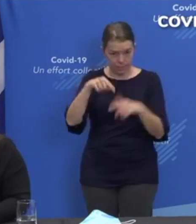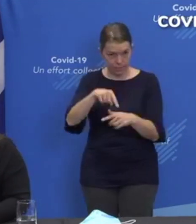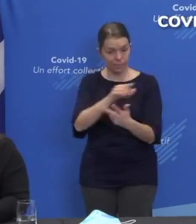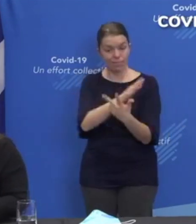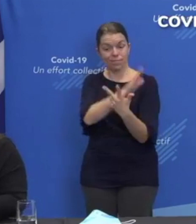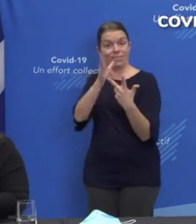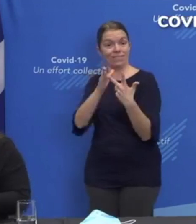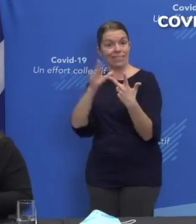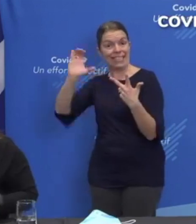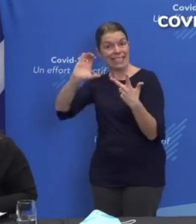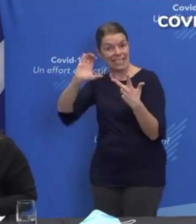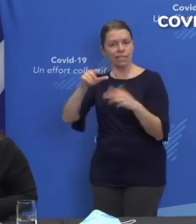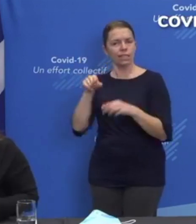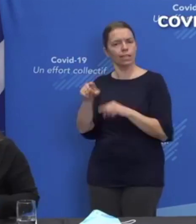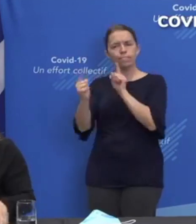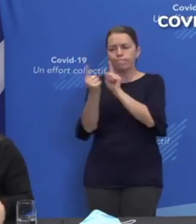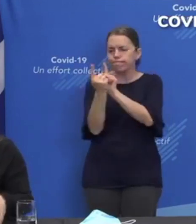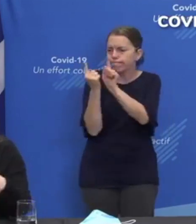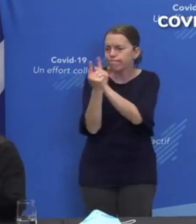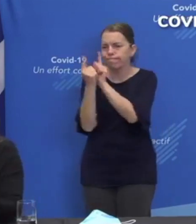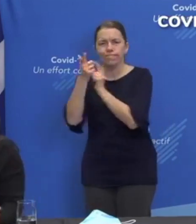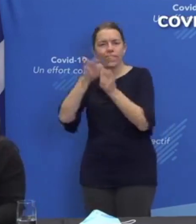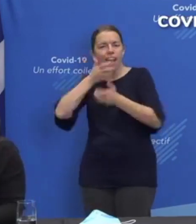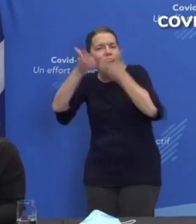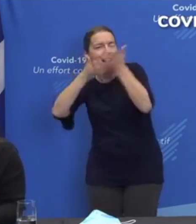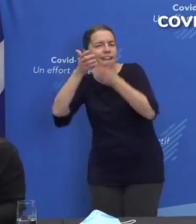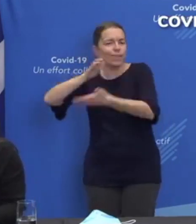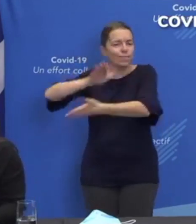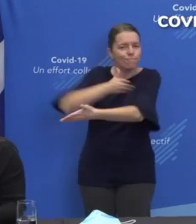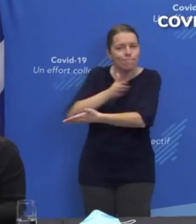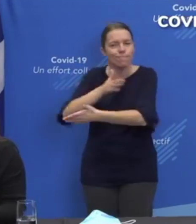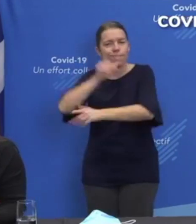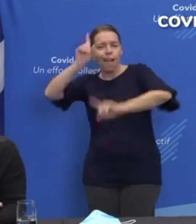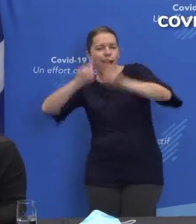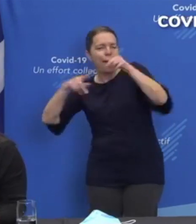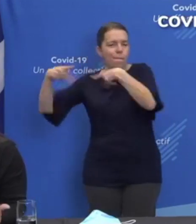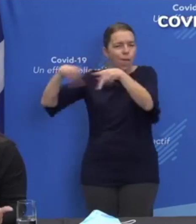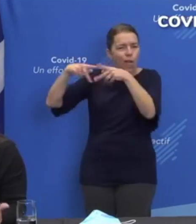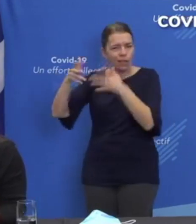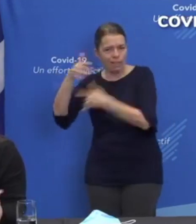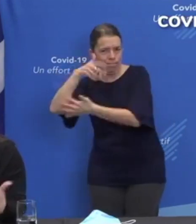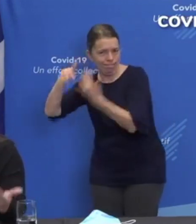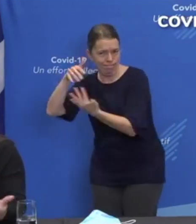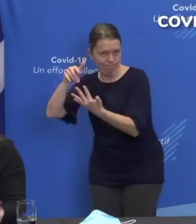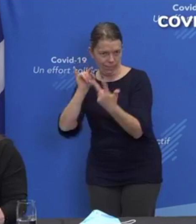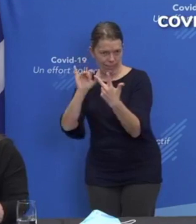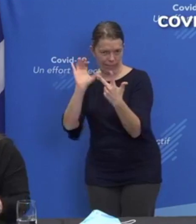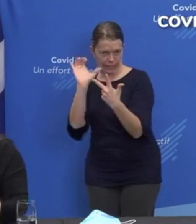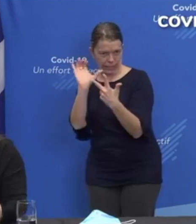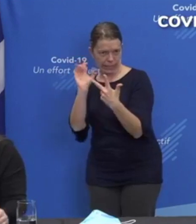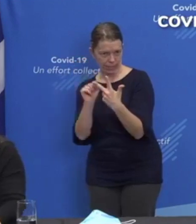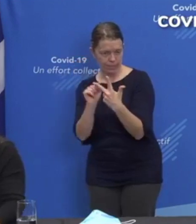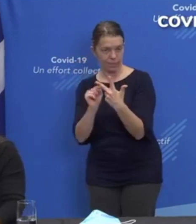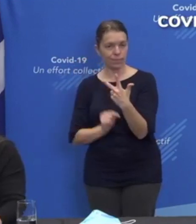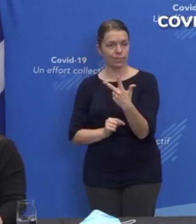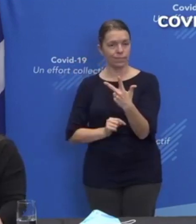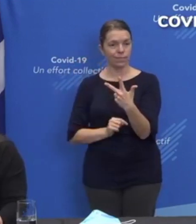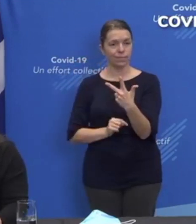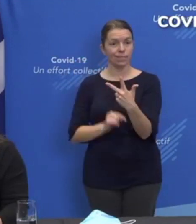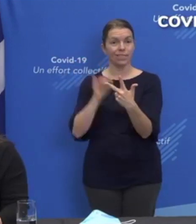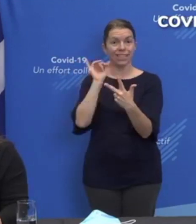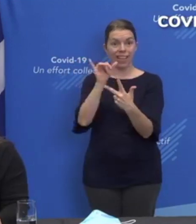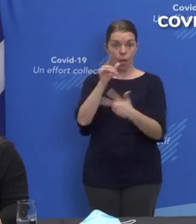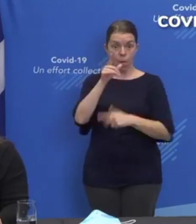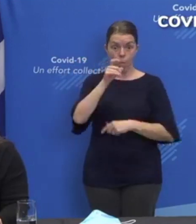with poor ventilation. So we're going to have some questions, the people that are going to be tested